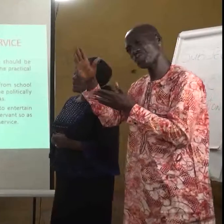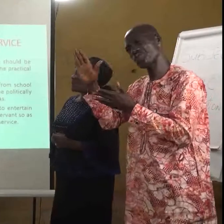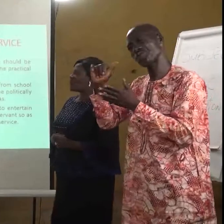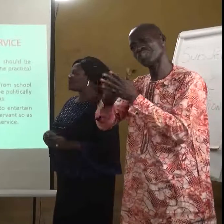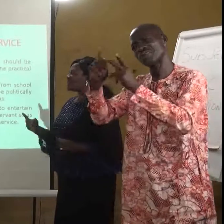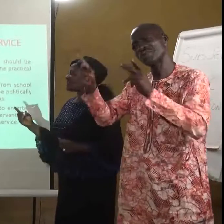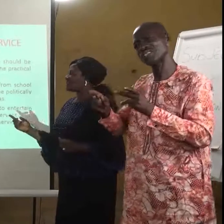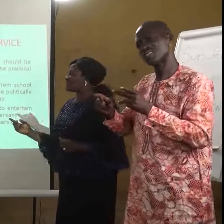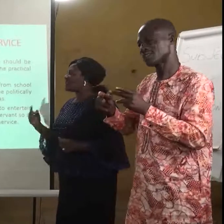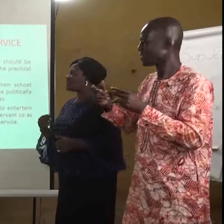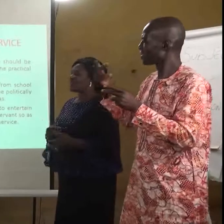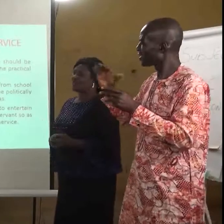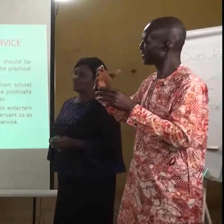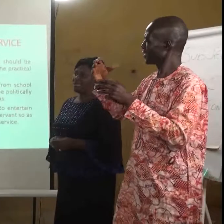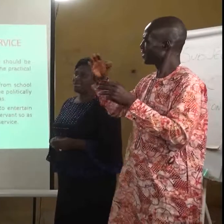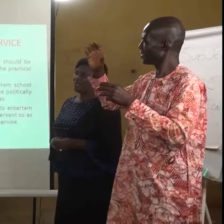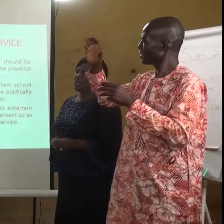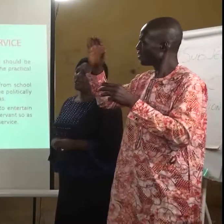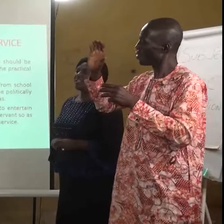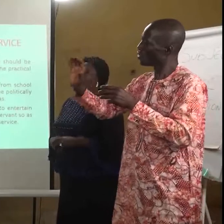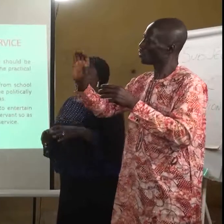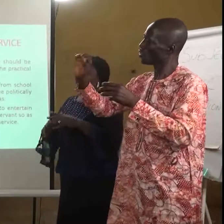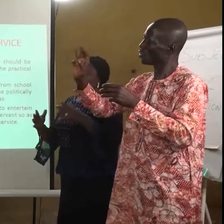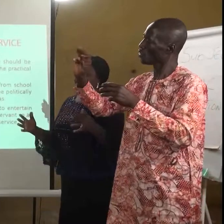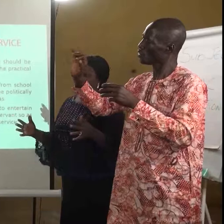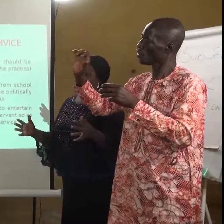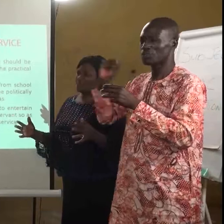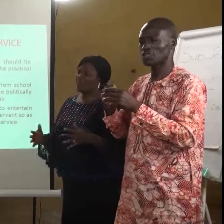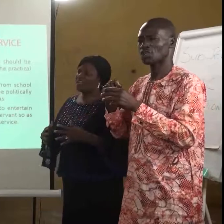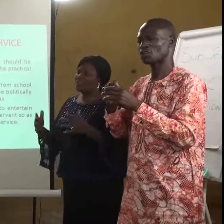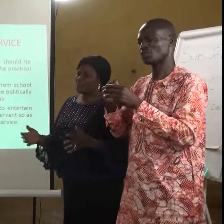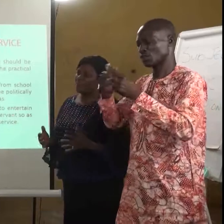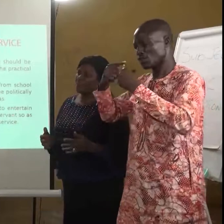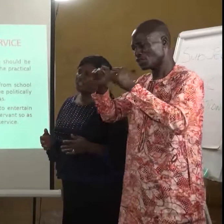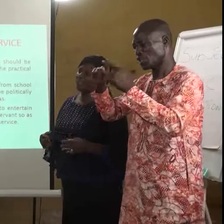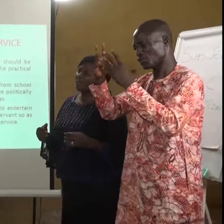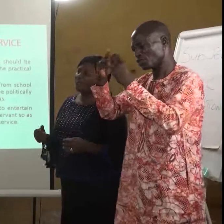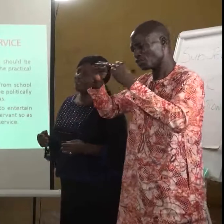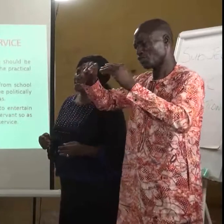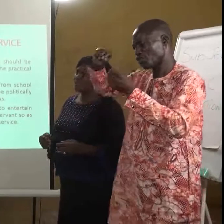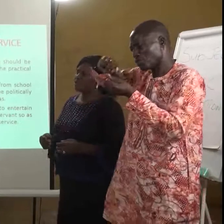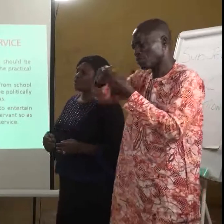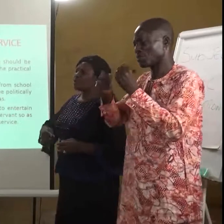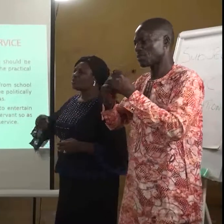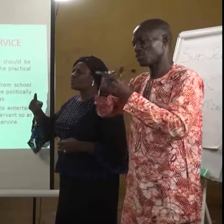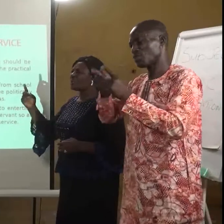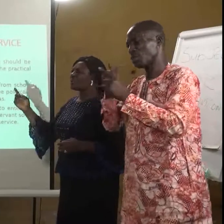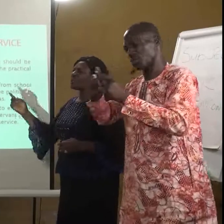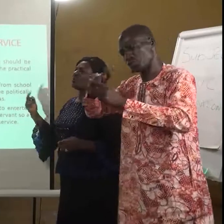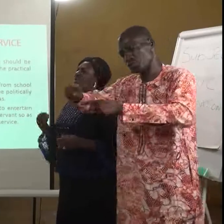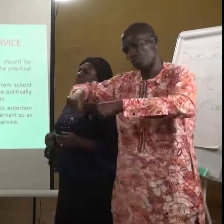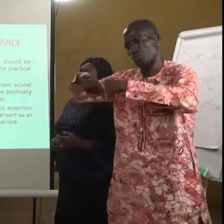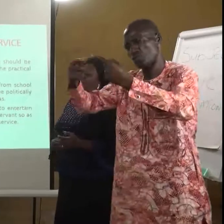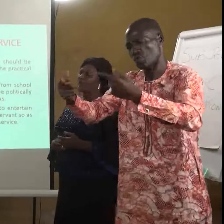services. With such kind of body, when there is any lapses or any problem in the public service, you take